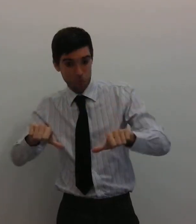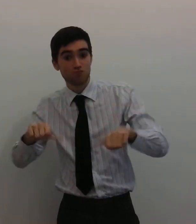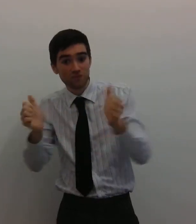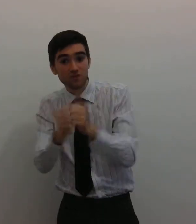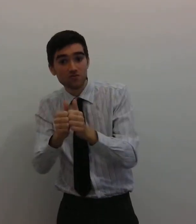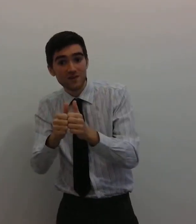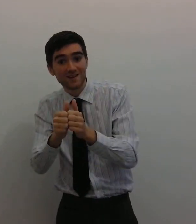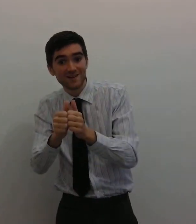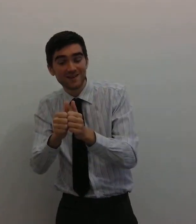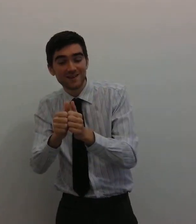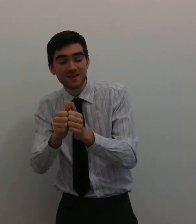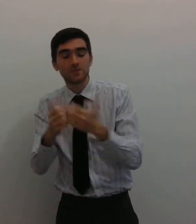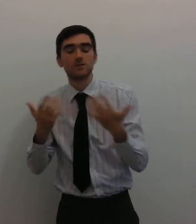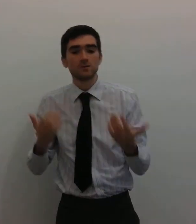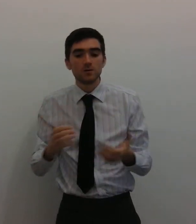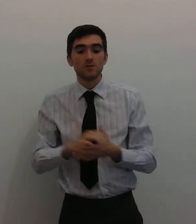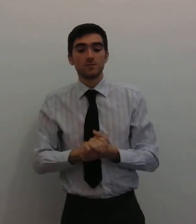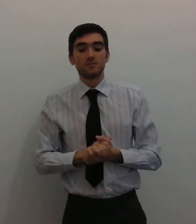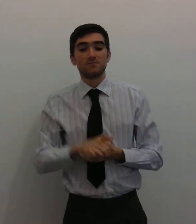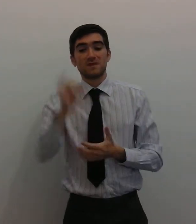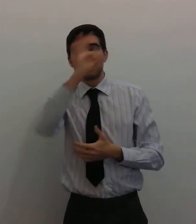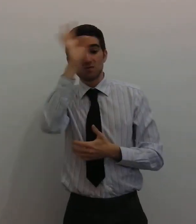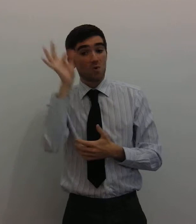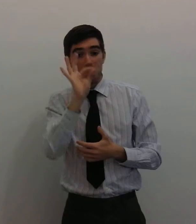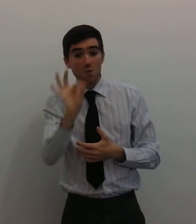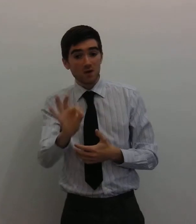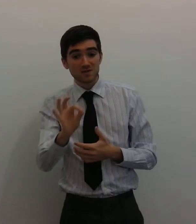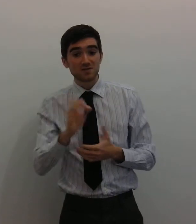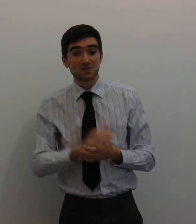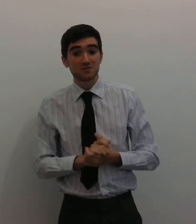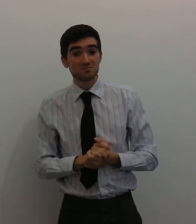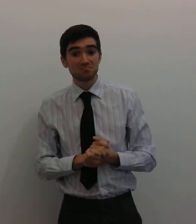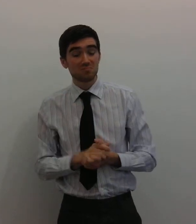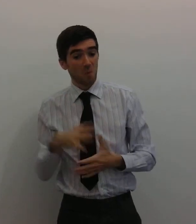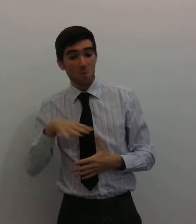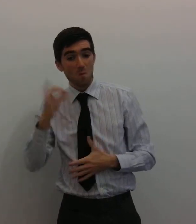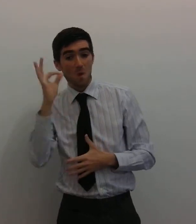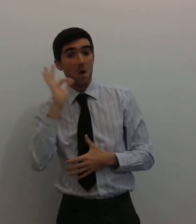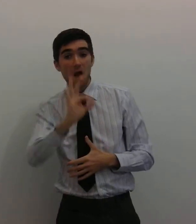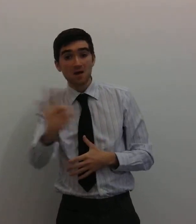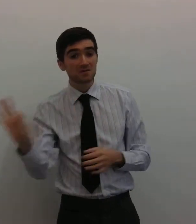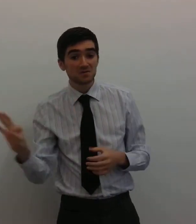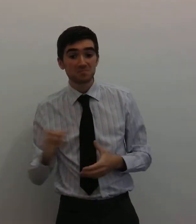So if you've got any questions on that, now's the time to ask them.